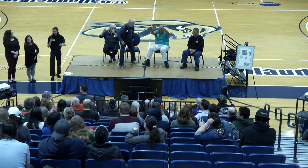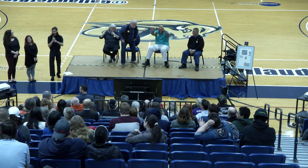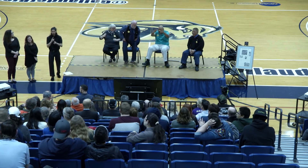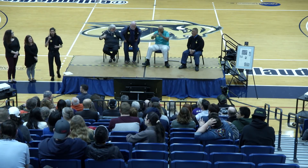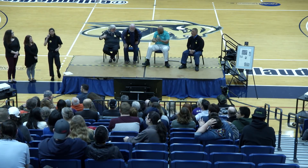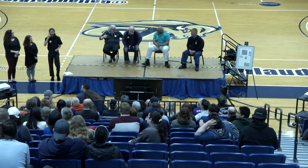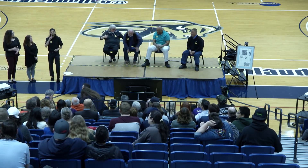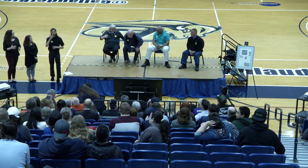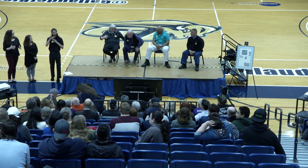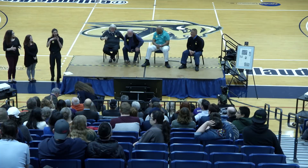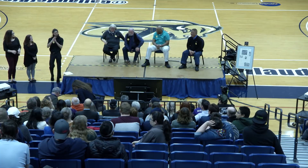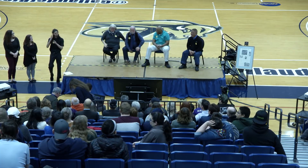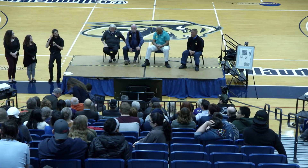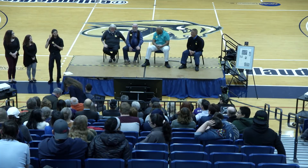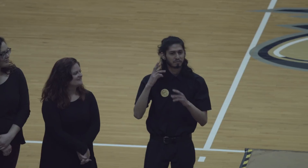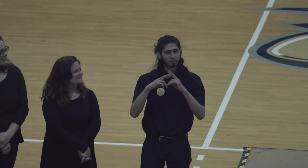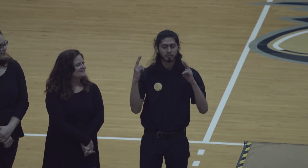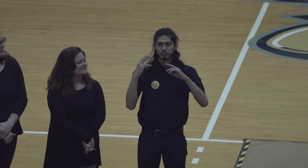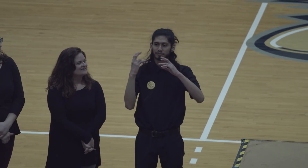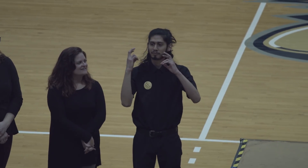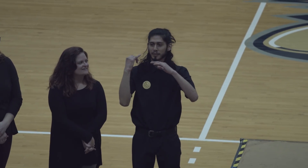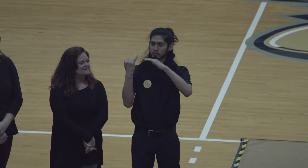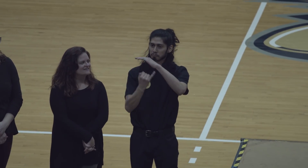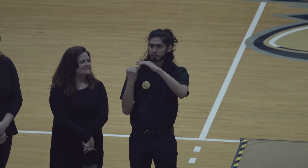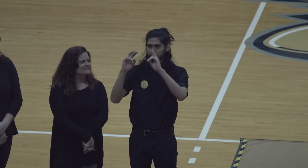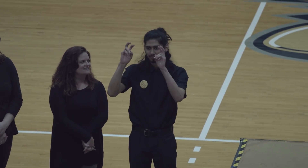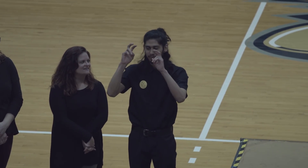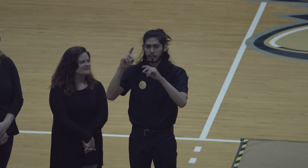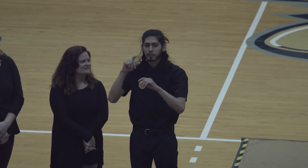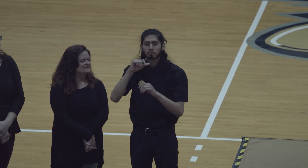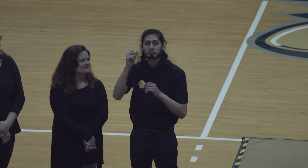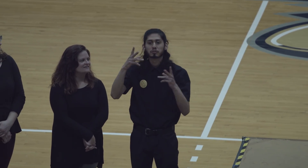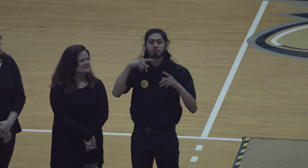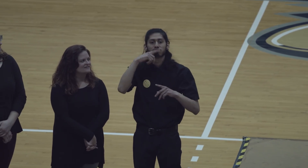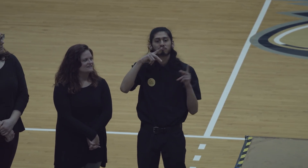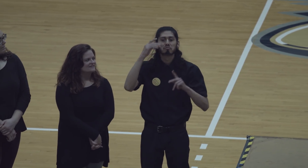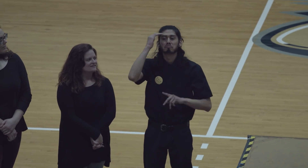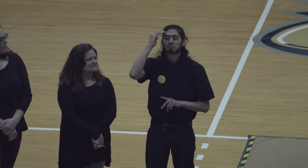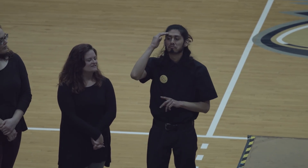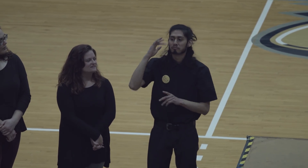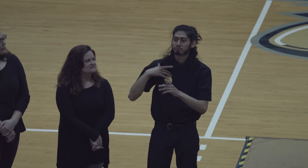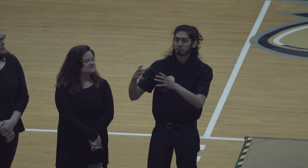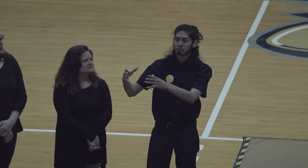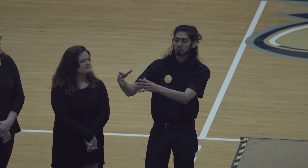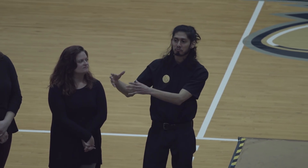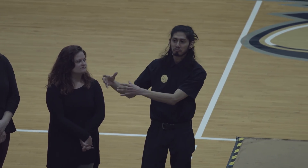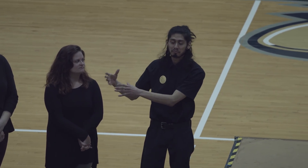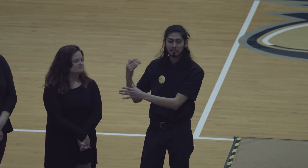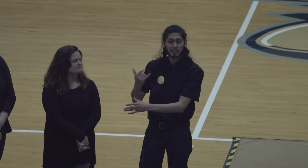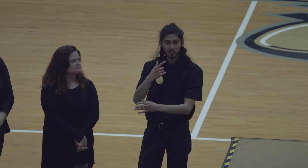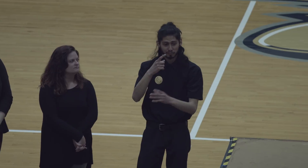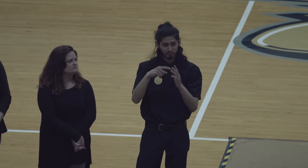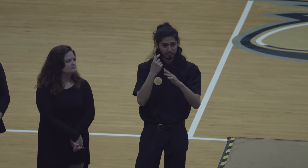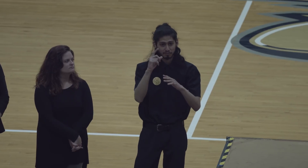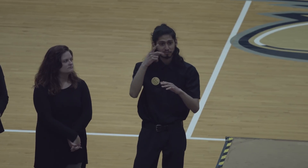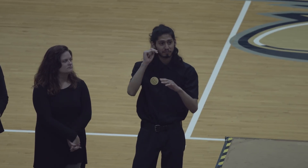to DPN. Absolutely. And as we know, the deaf community was